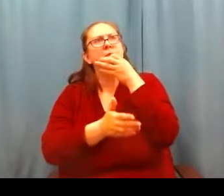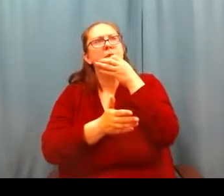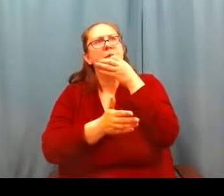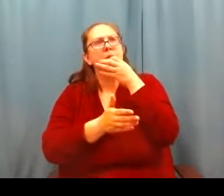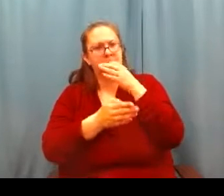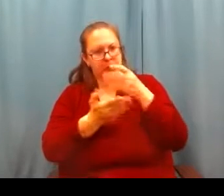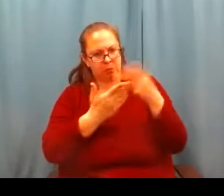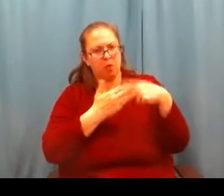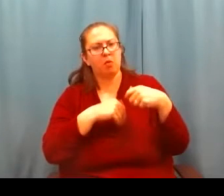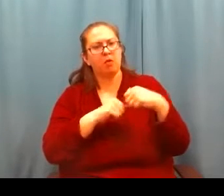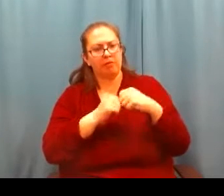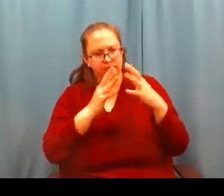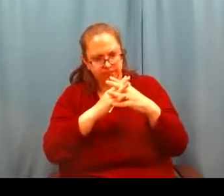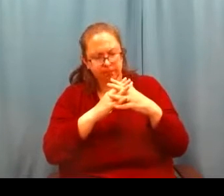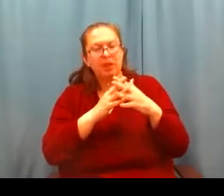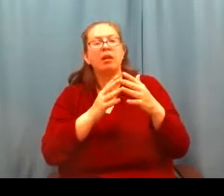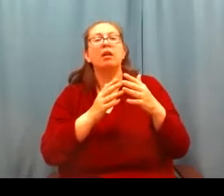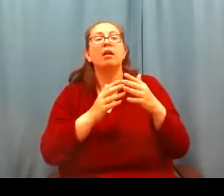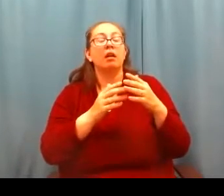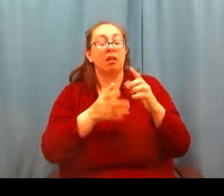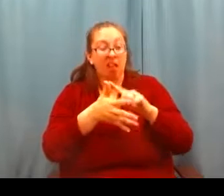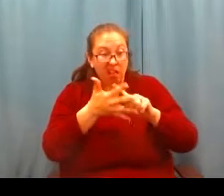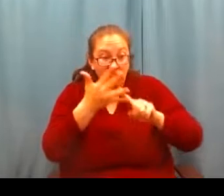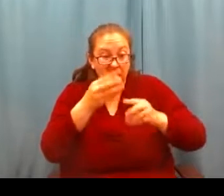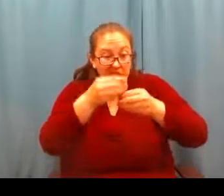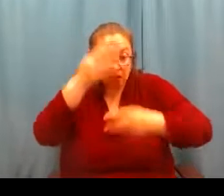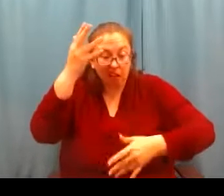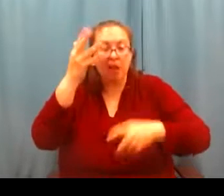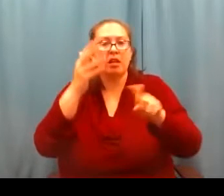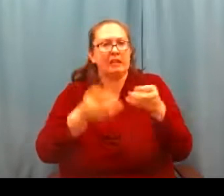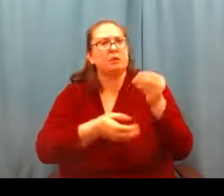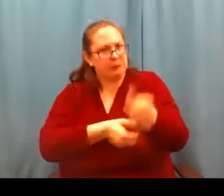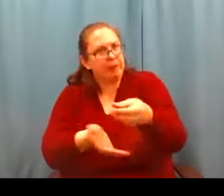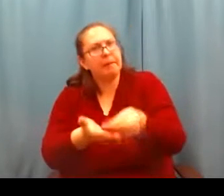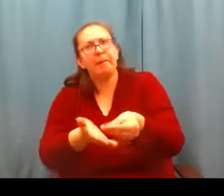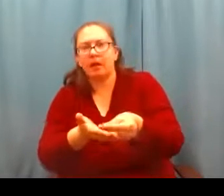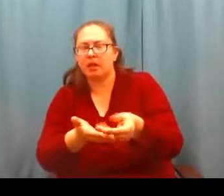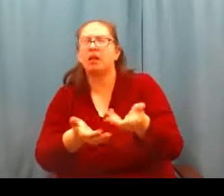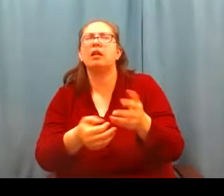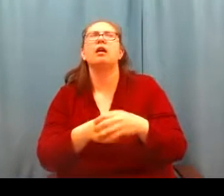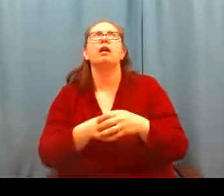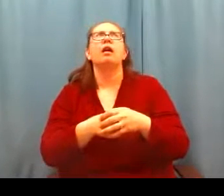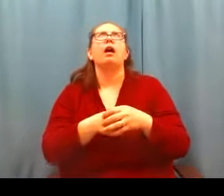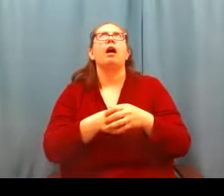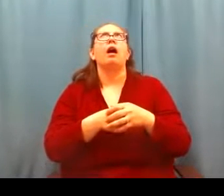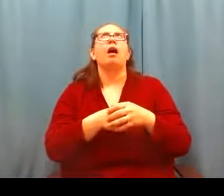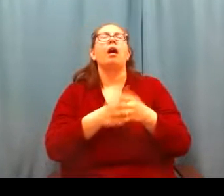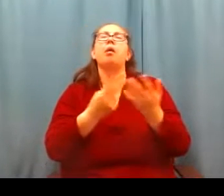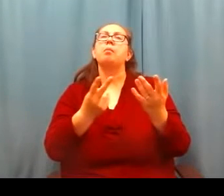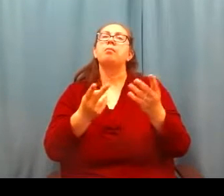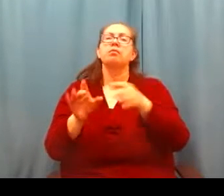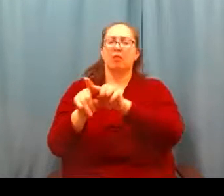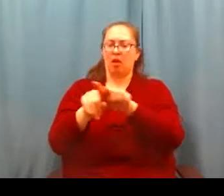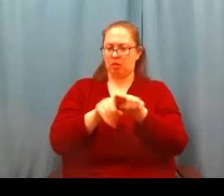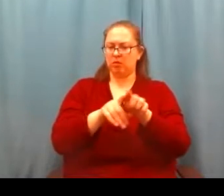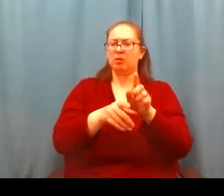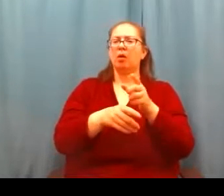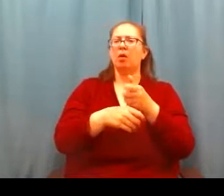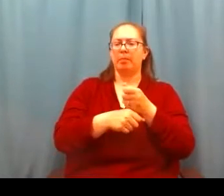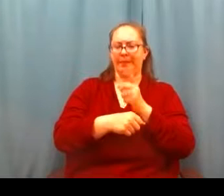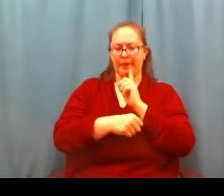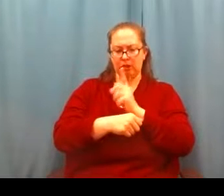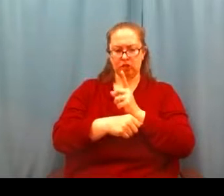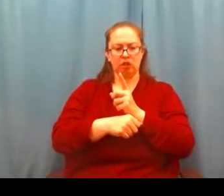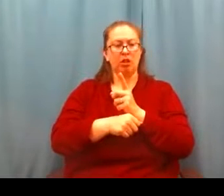are a lot of things that we need to spend money on. Also to spend money to help make sure that we're providing the services